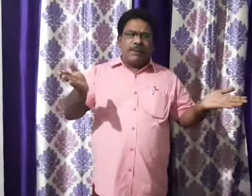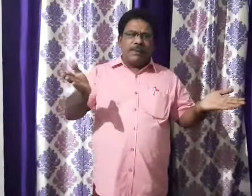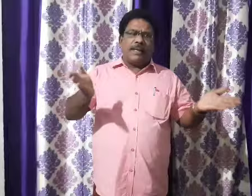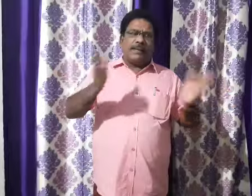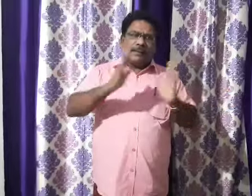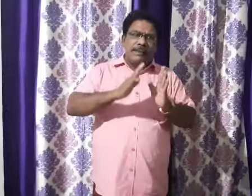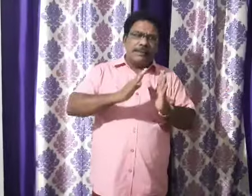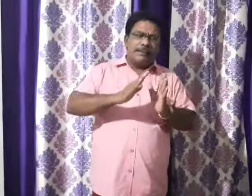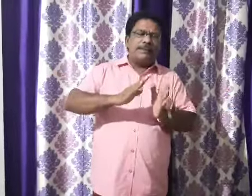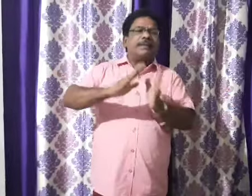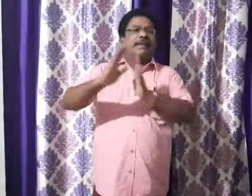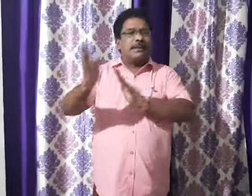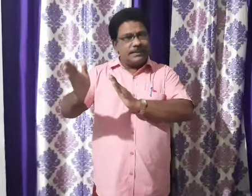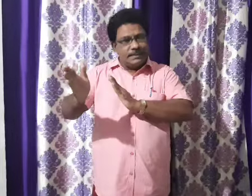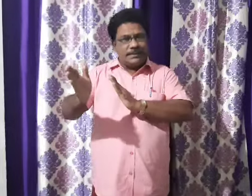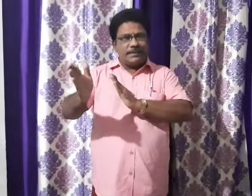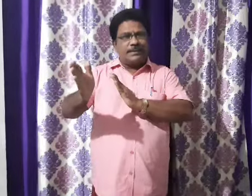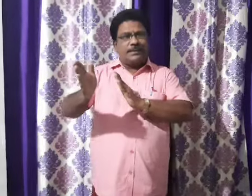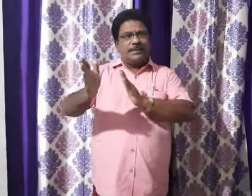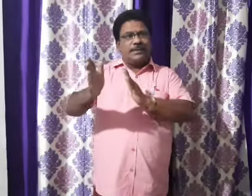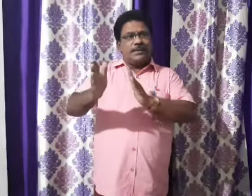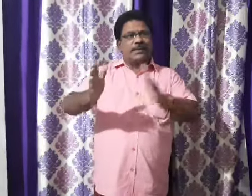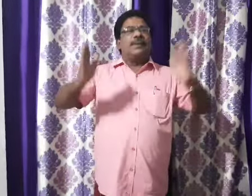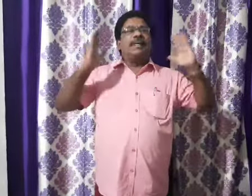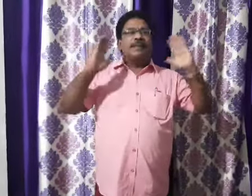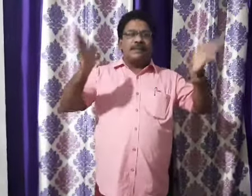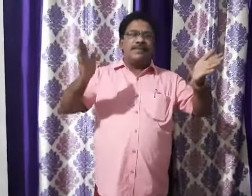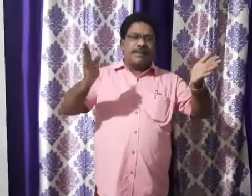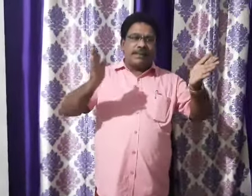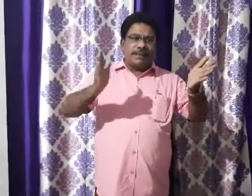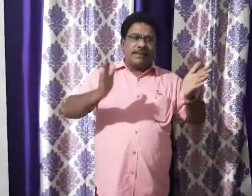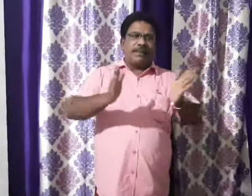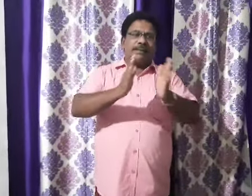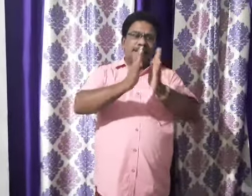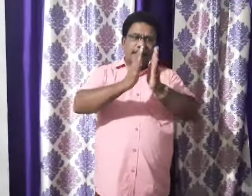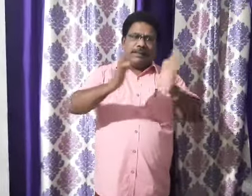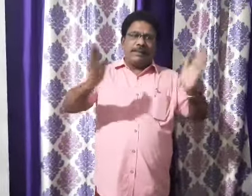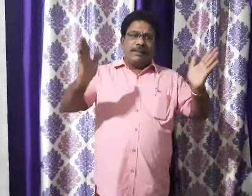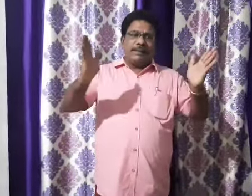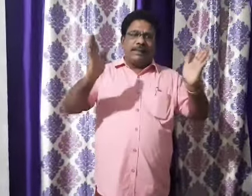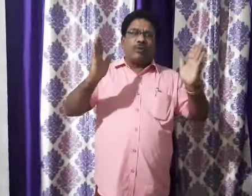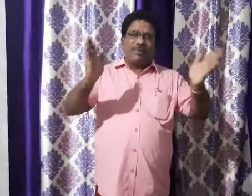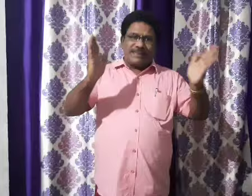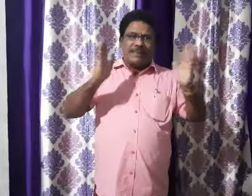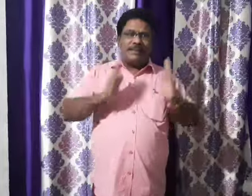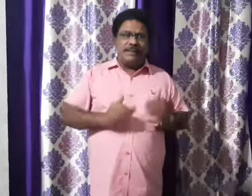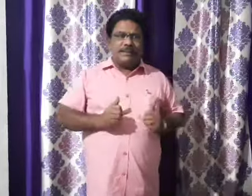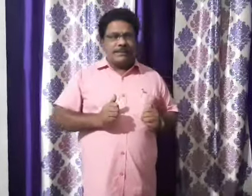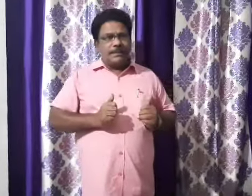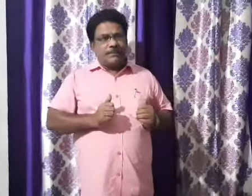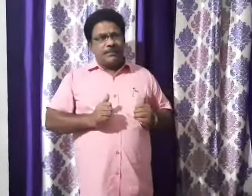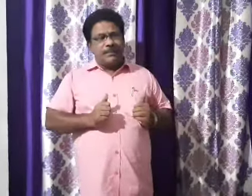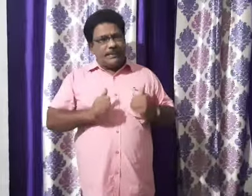grouped under sectors. So in 9th class we studied there are three economic sectors. Which are